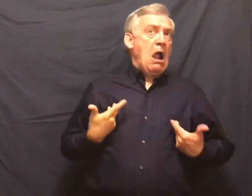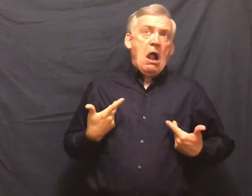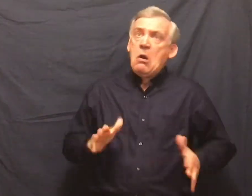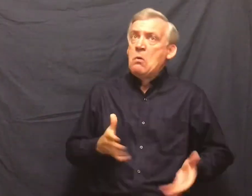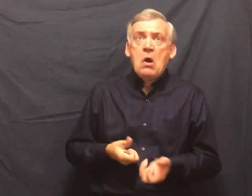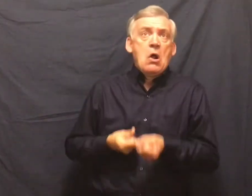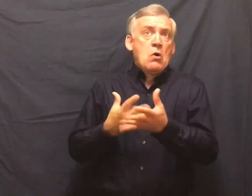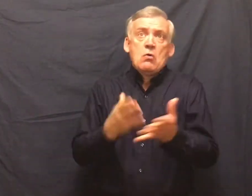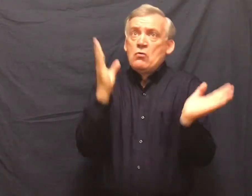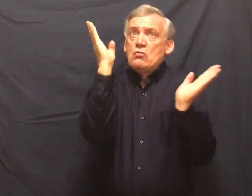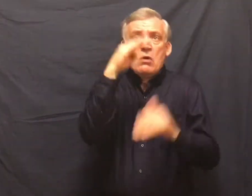George.